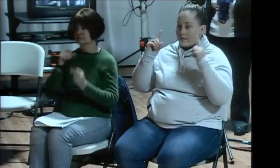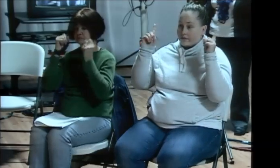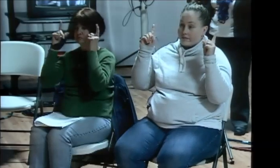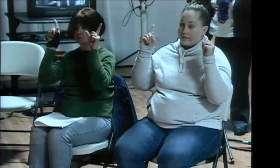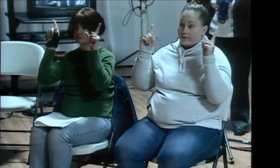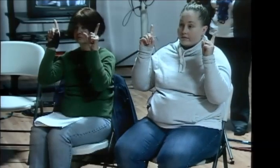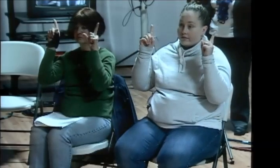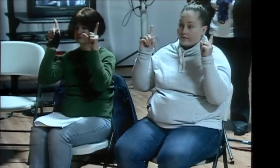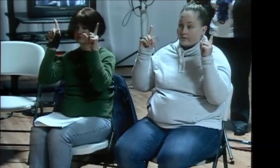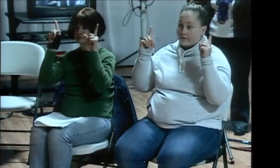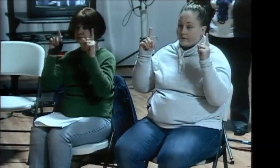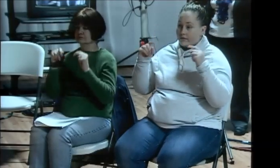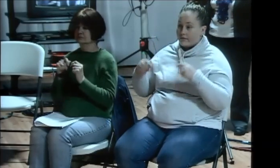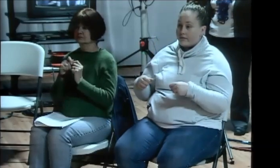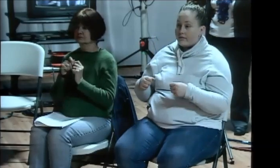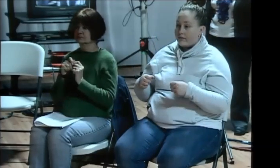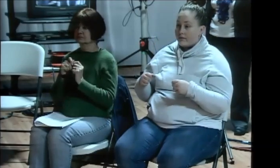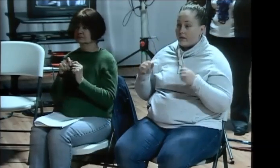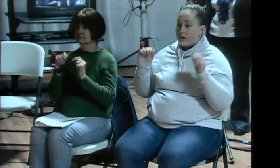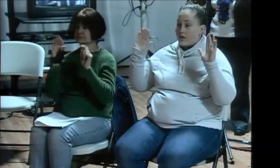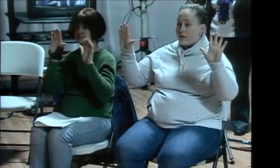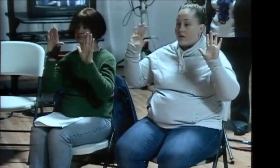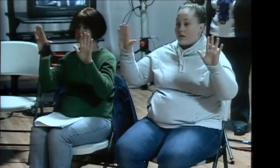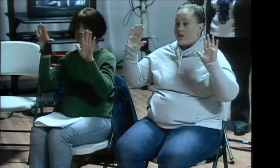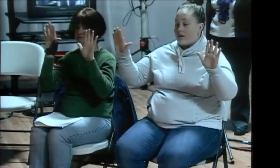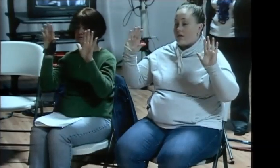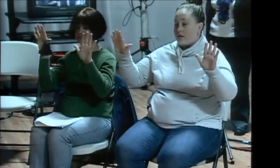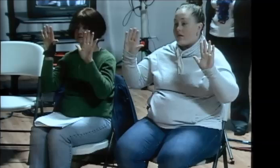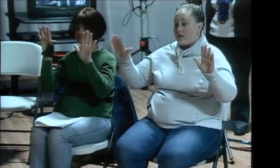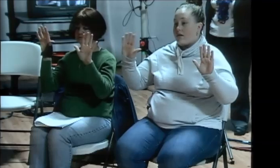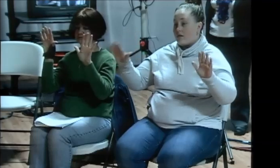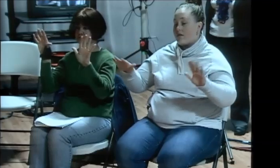Surprised. That's terrific.